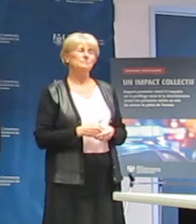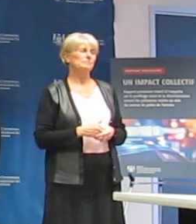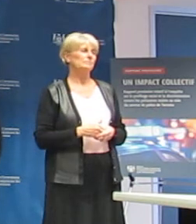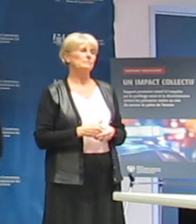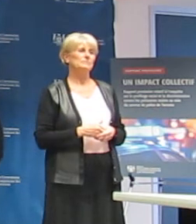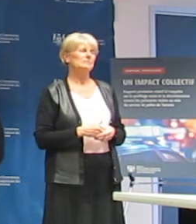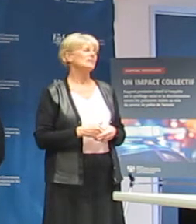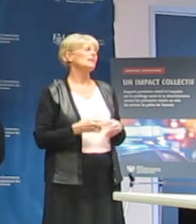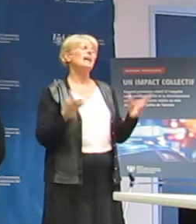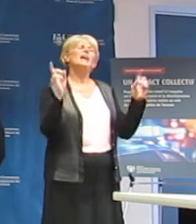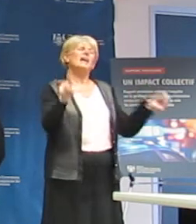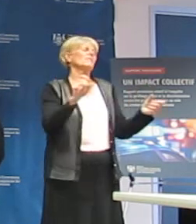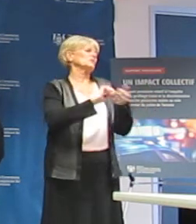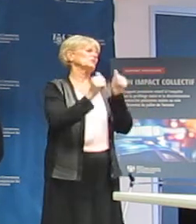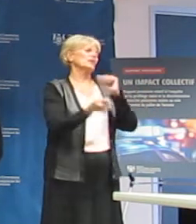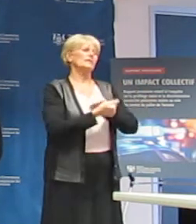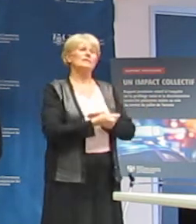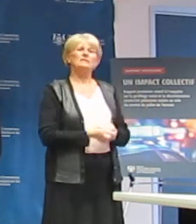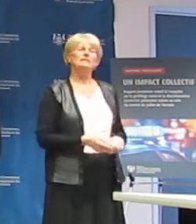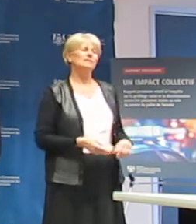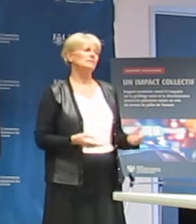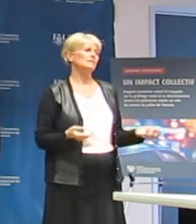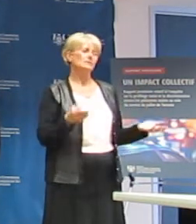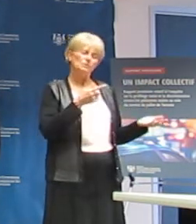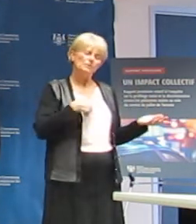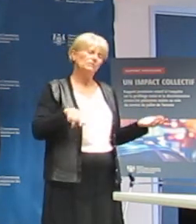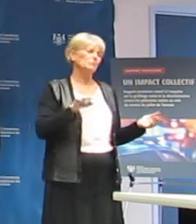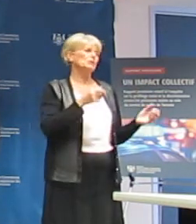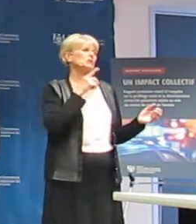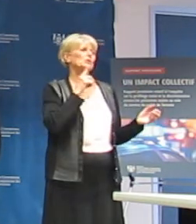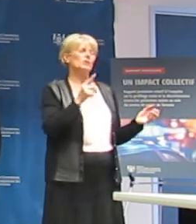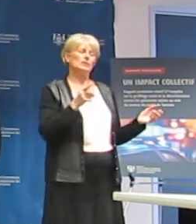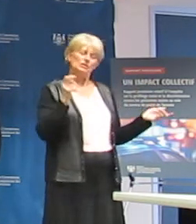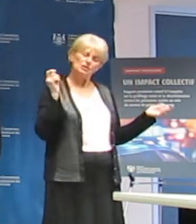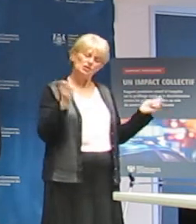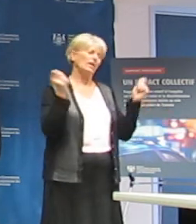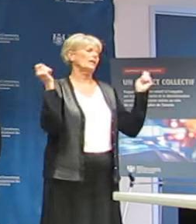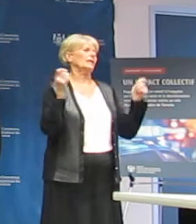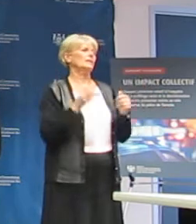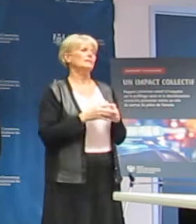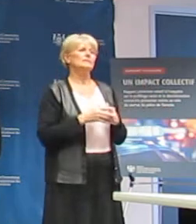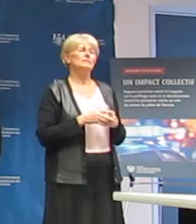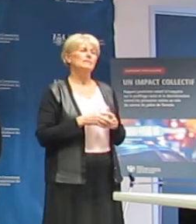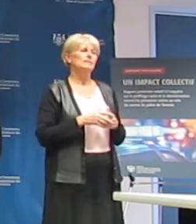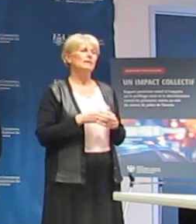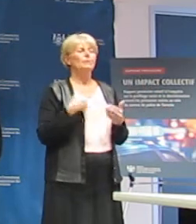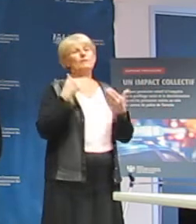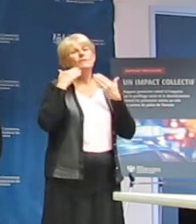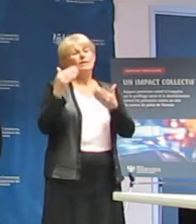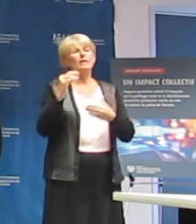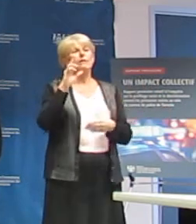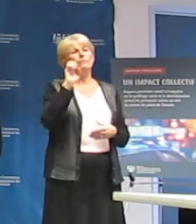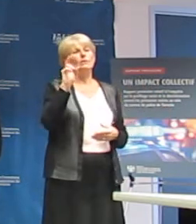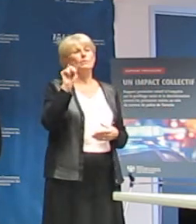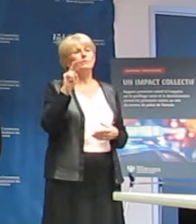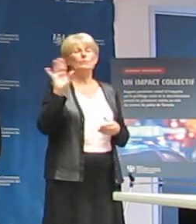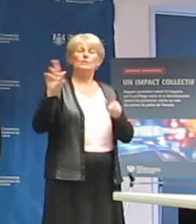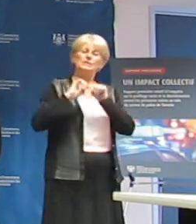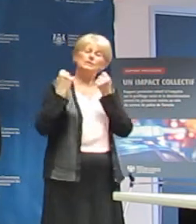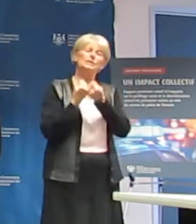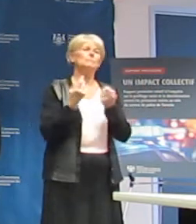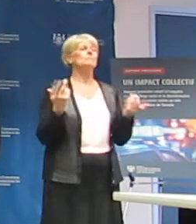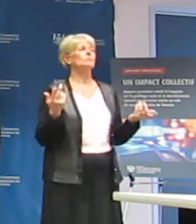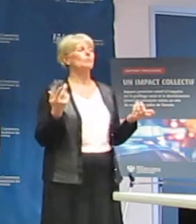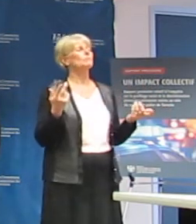things have to change, and we have to make sure that they change. And we thank Renew and her team for